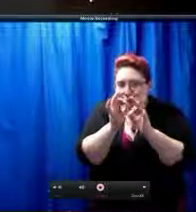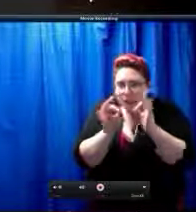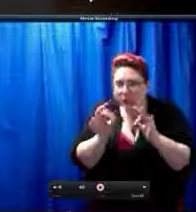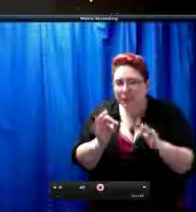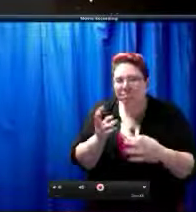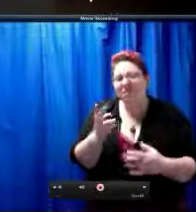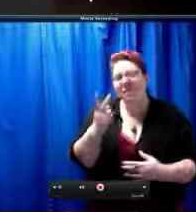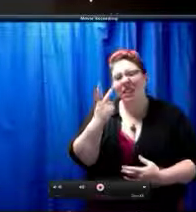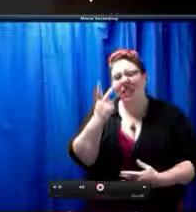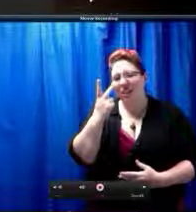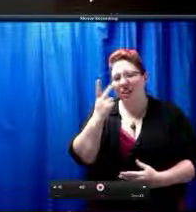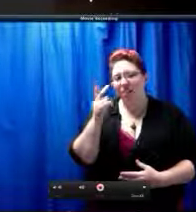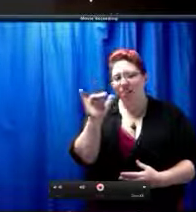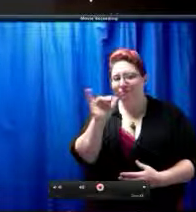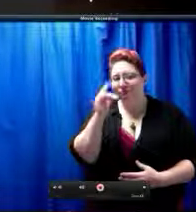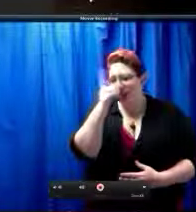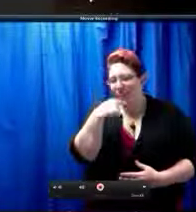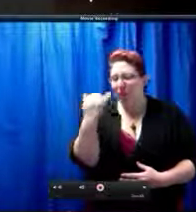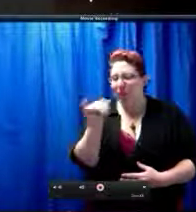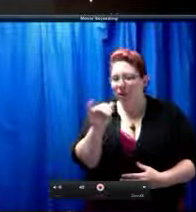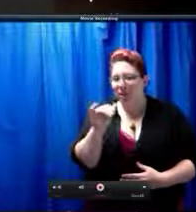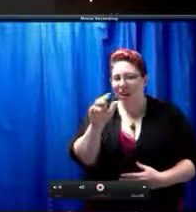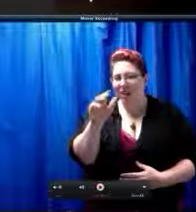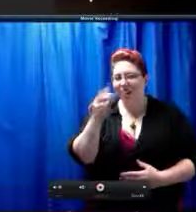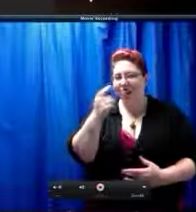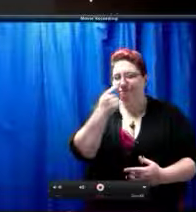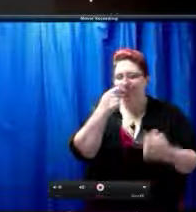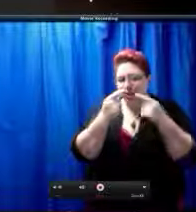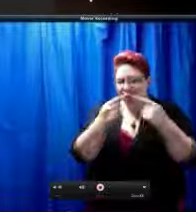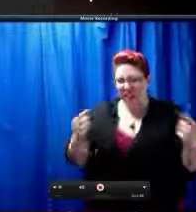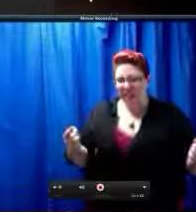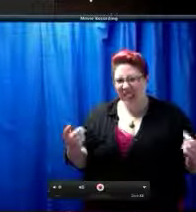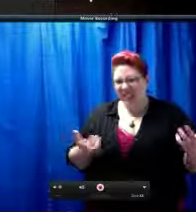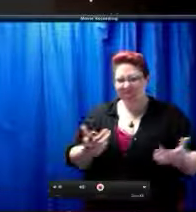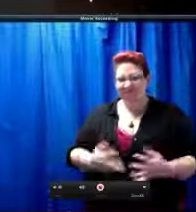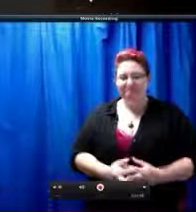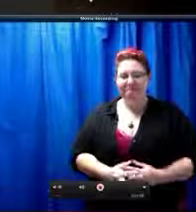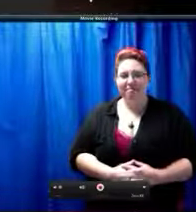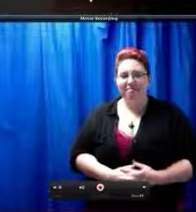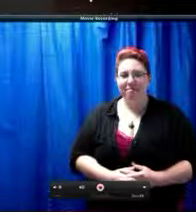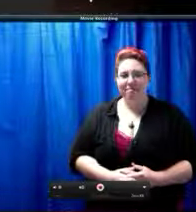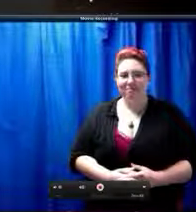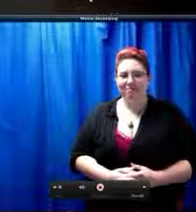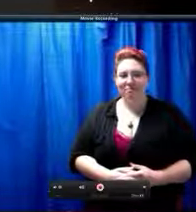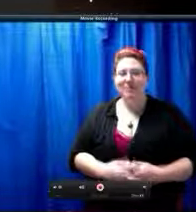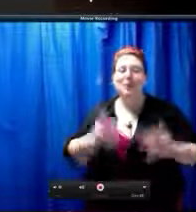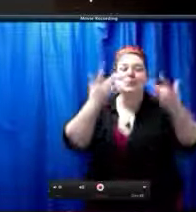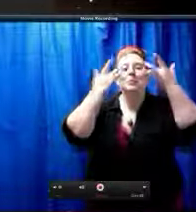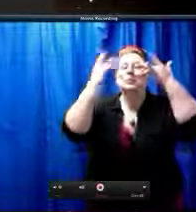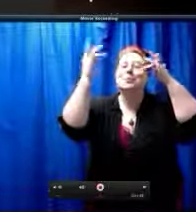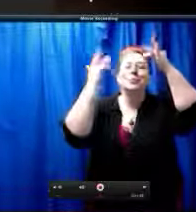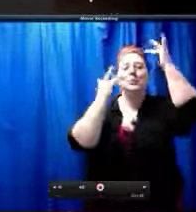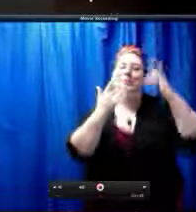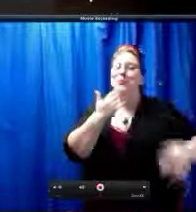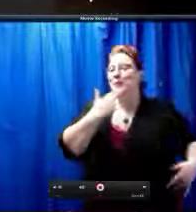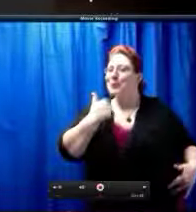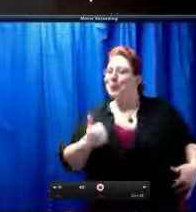allergy related. Okay? Yeah. So is that good? Did you Yes. see? Yeah, so I saw All right. The sparkles. Isn't that cute? Little